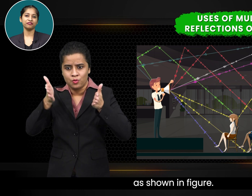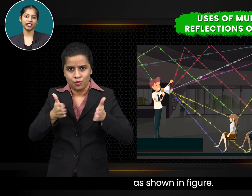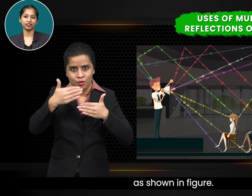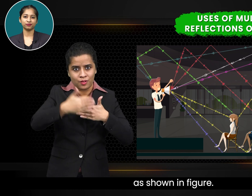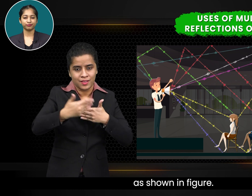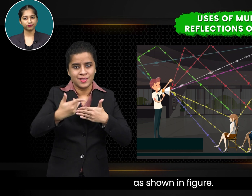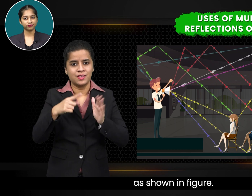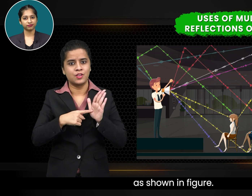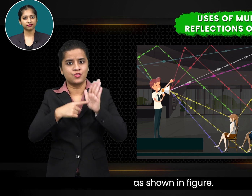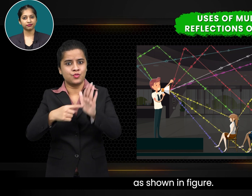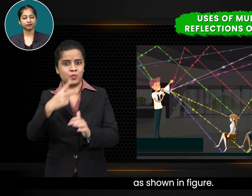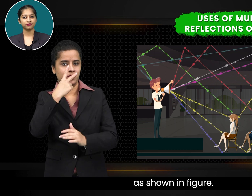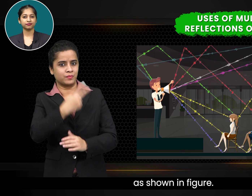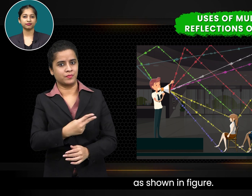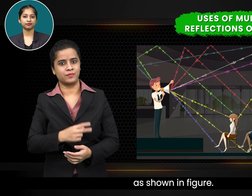shown in figure.